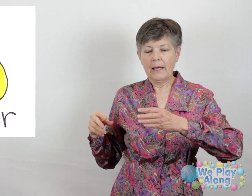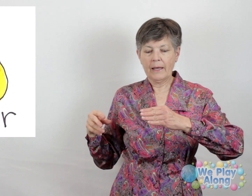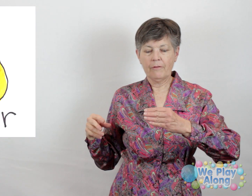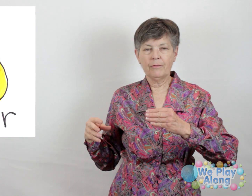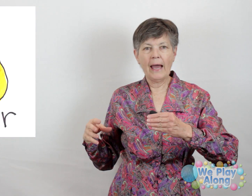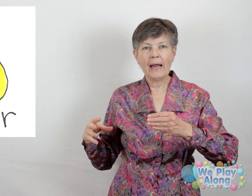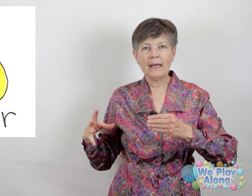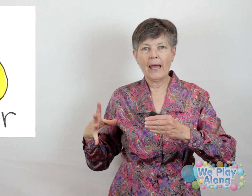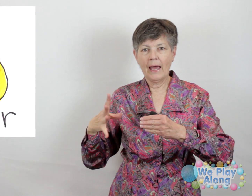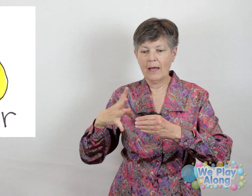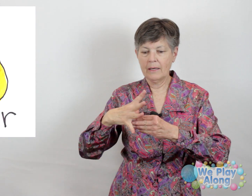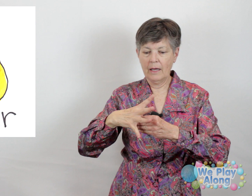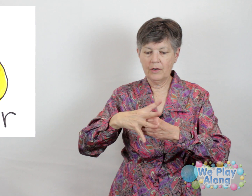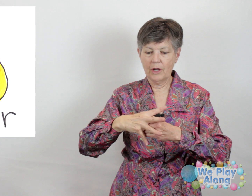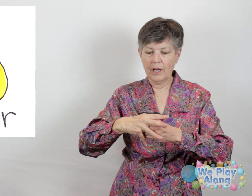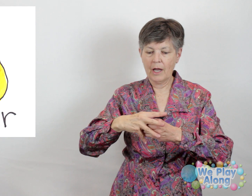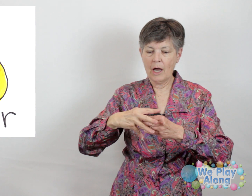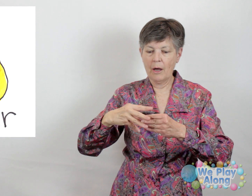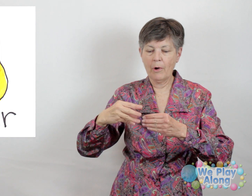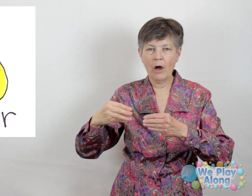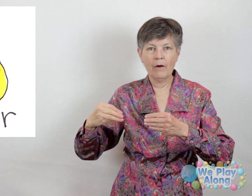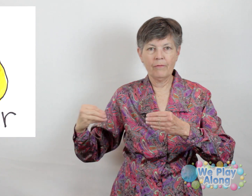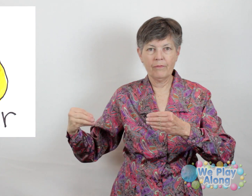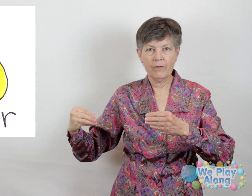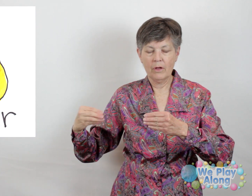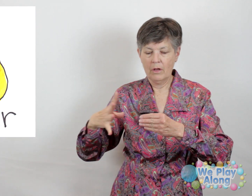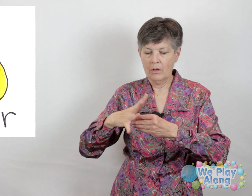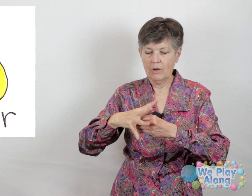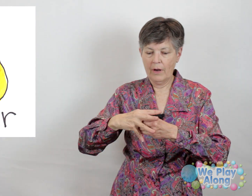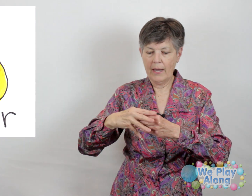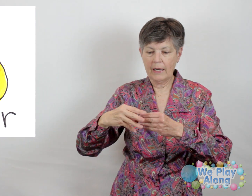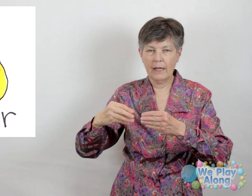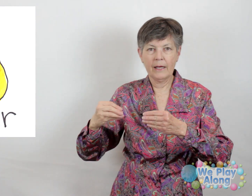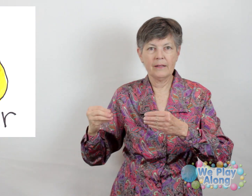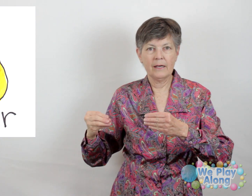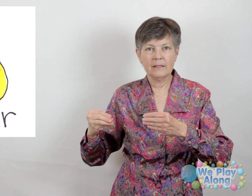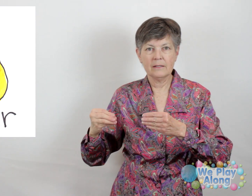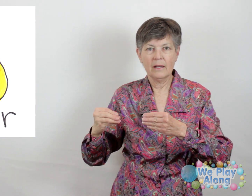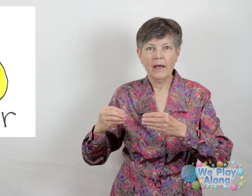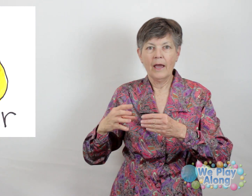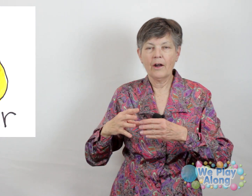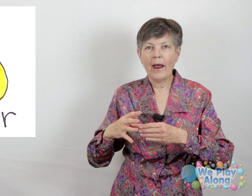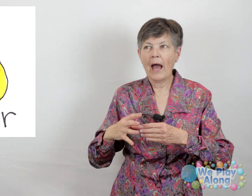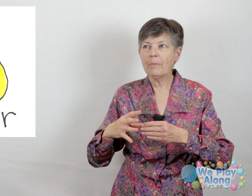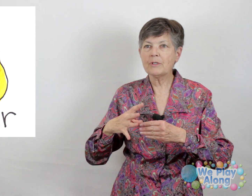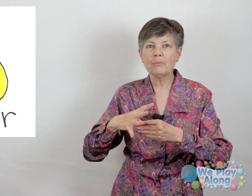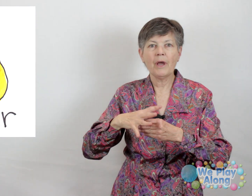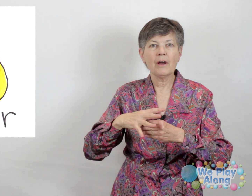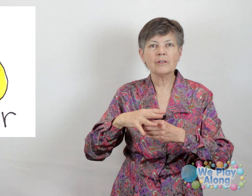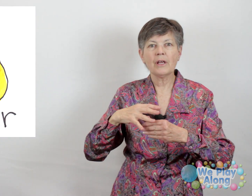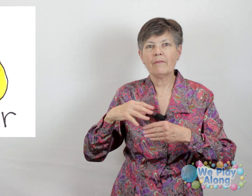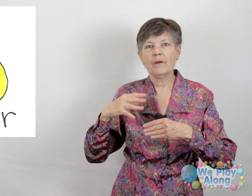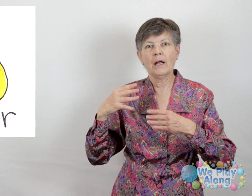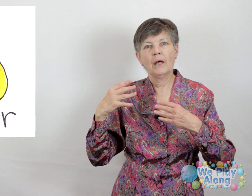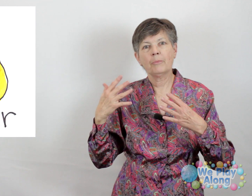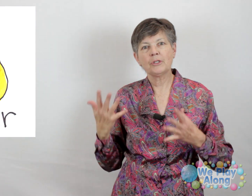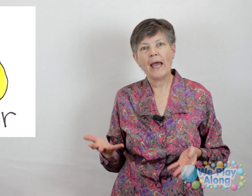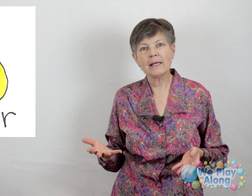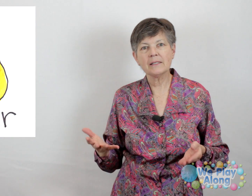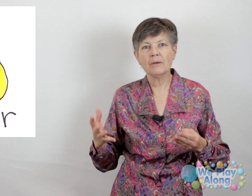like a flattened hand and you're going to come off your hand like this. And our apples and pears have a lot of potassium